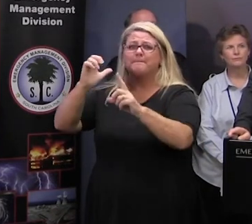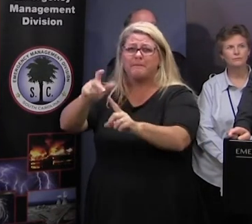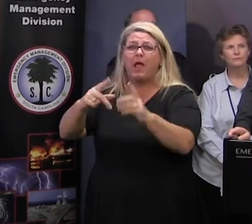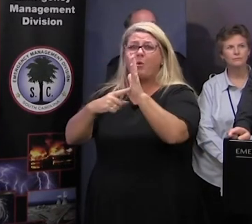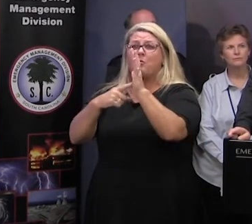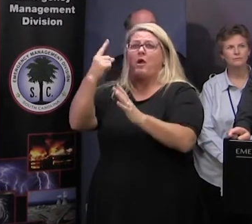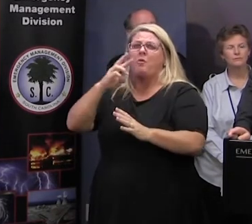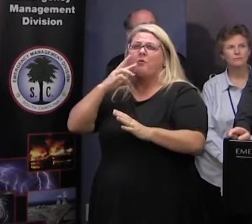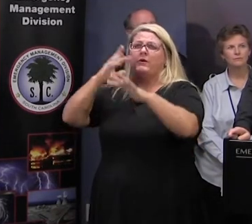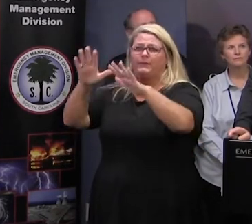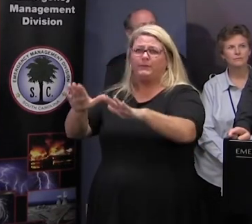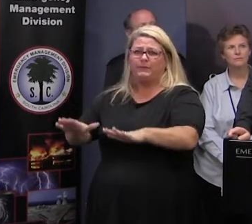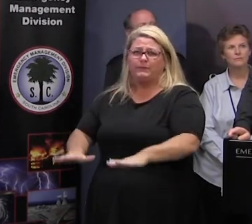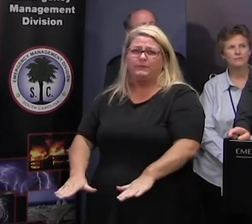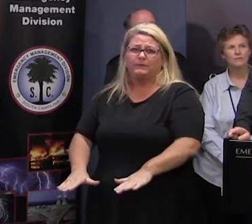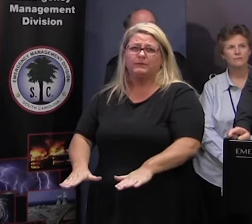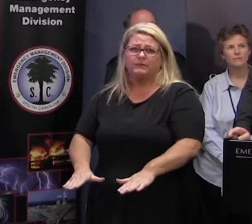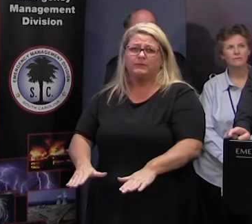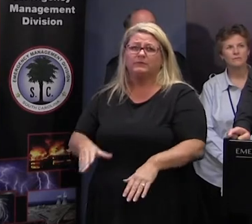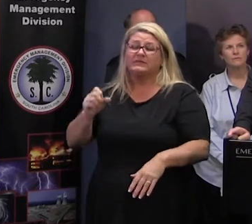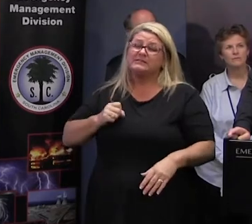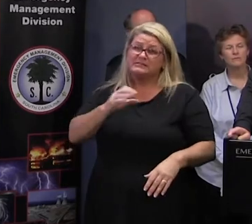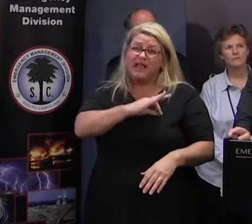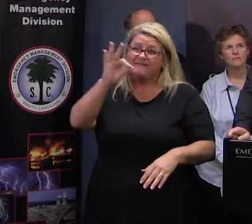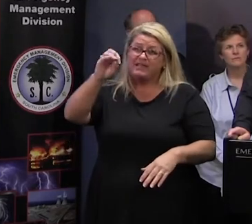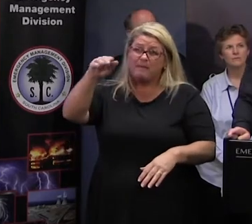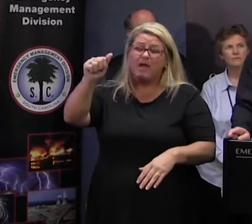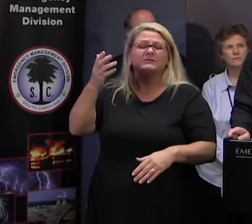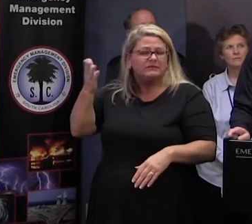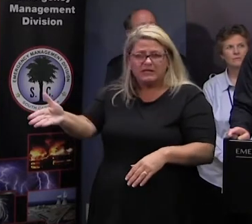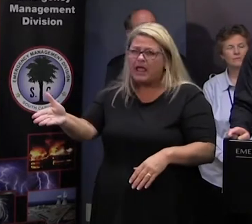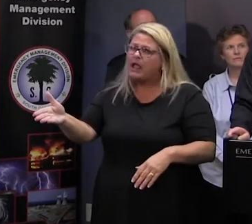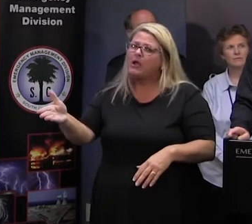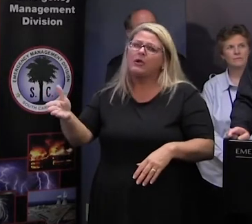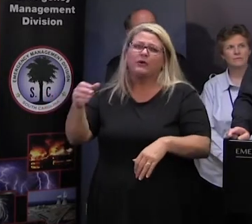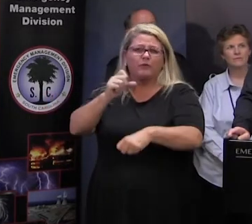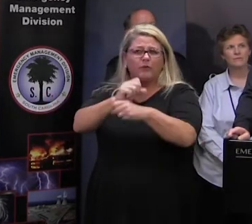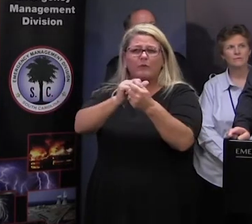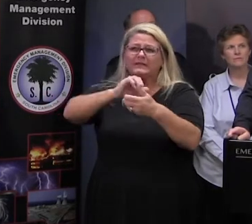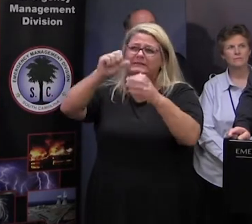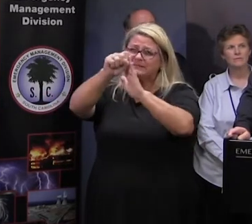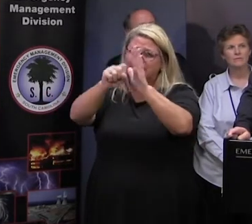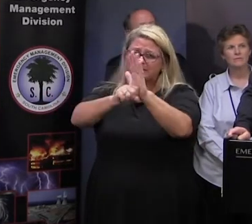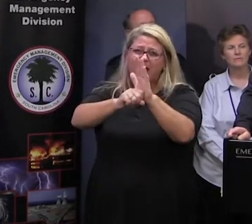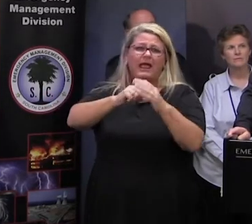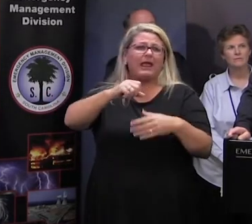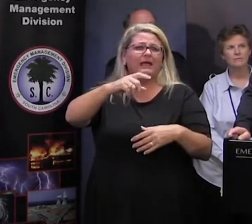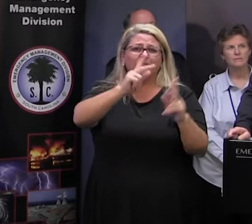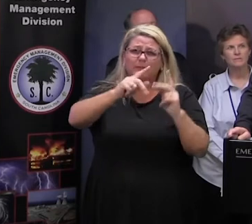recede. So we have a lot of FEMA staff in the field working hand in glove with our state partners, ready